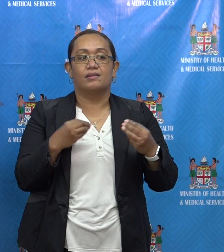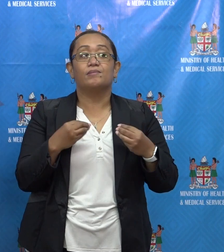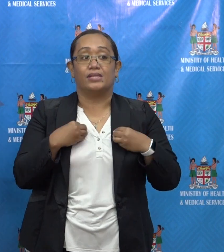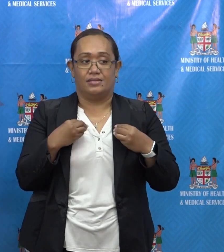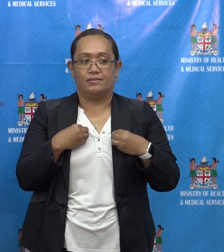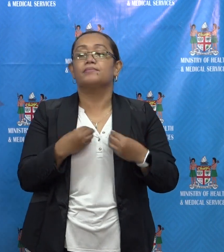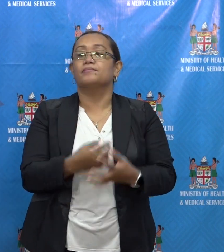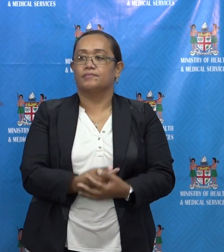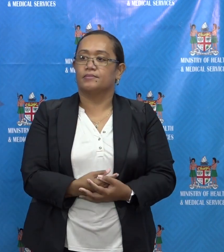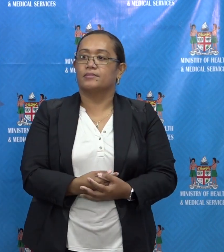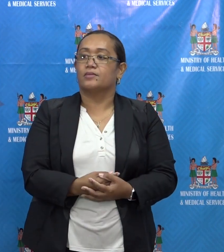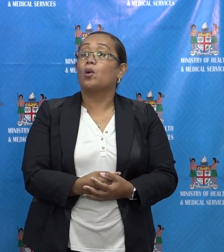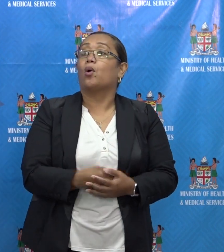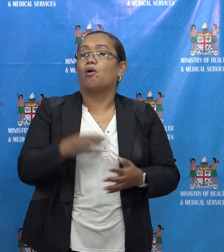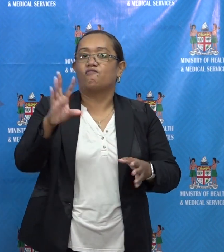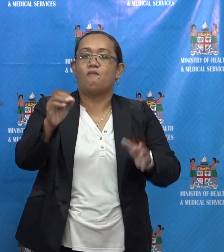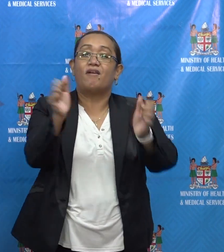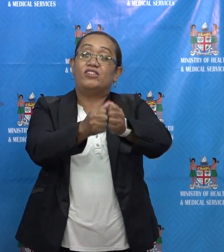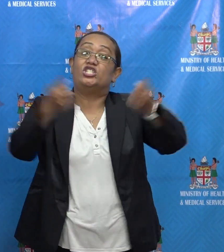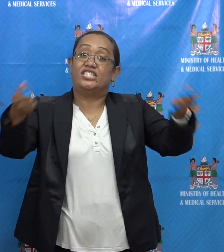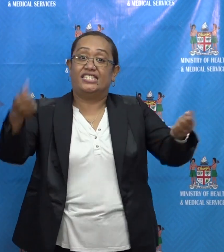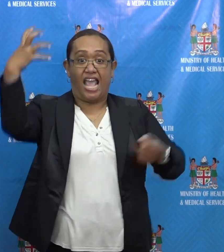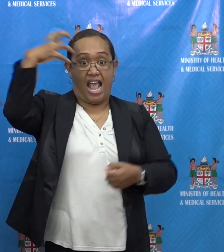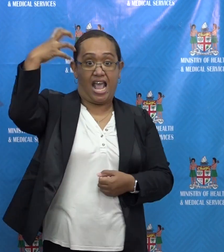Dr. Fong, Inoki Fiji-san,